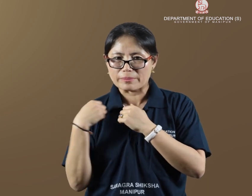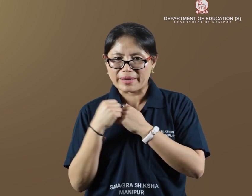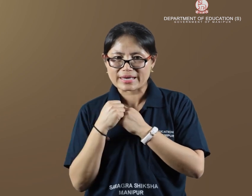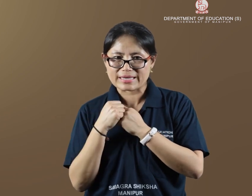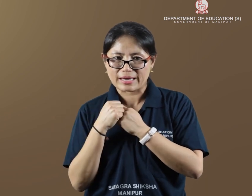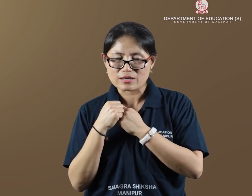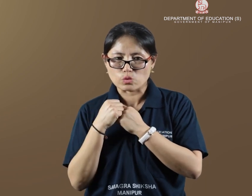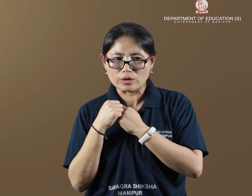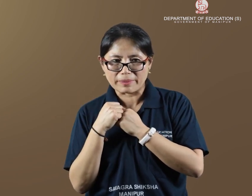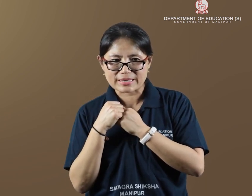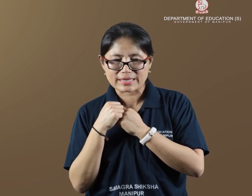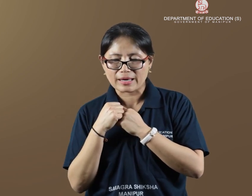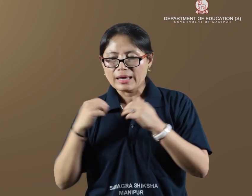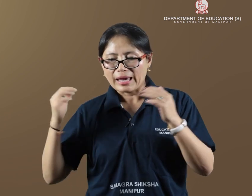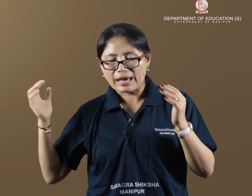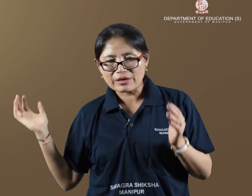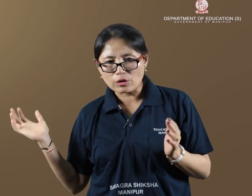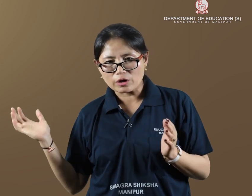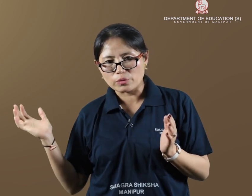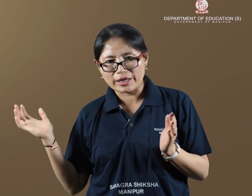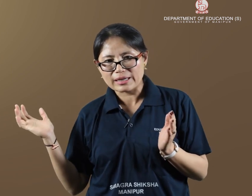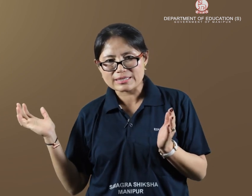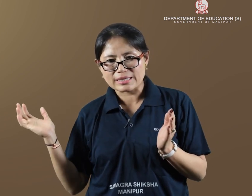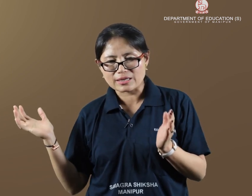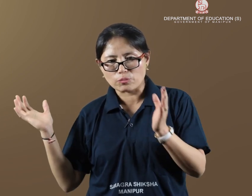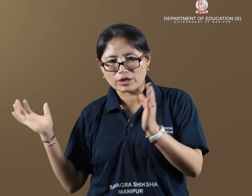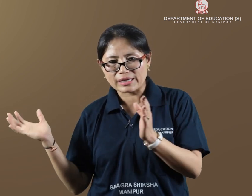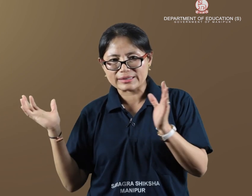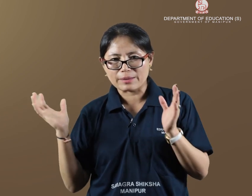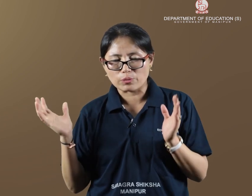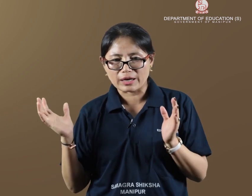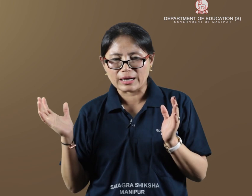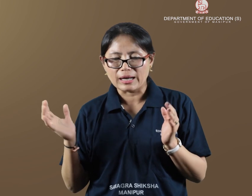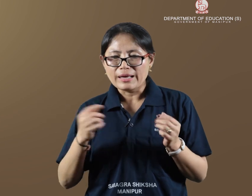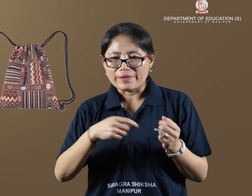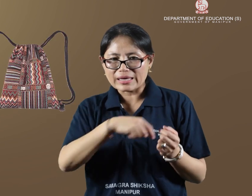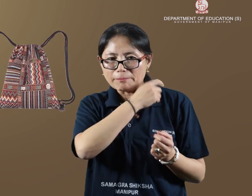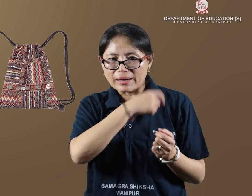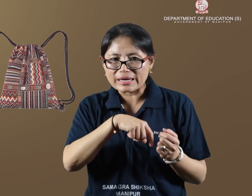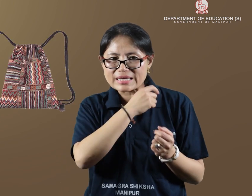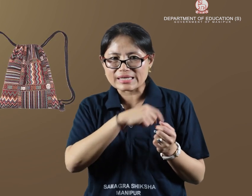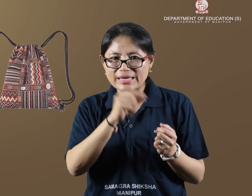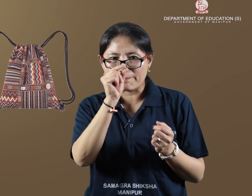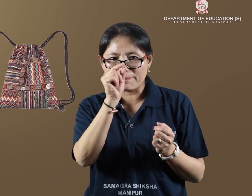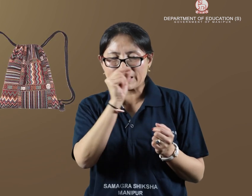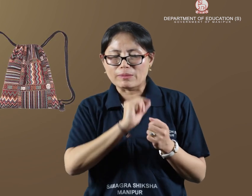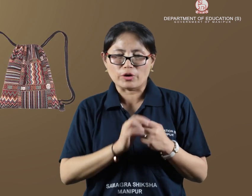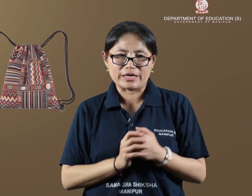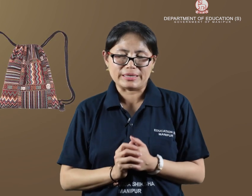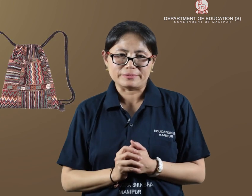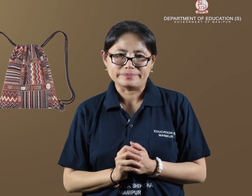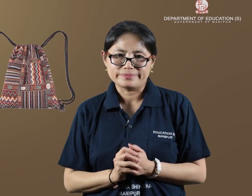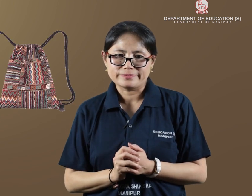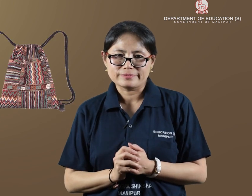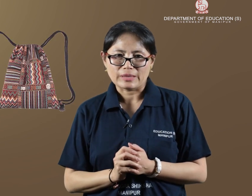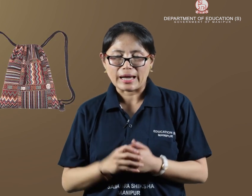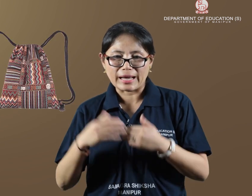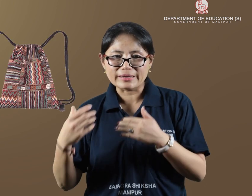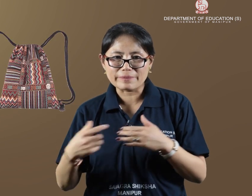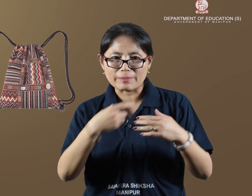bag se, school bag se, heavy load pureng khala si na traga bu atha atha puraga nangi mari is na yam pik pam oi hen game. Another am na mari